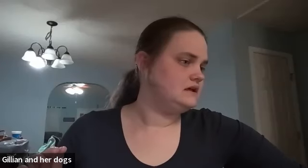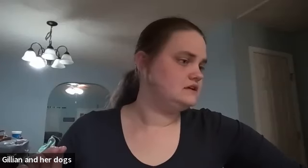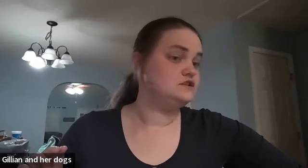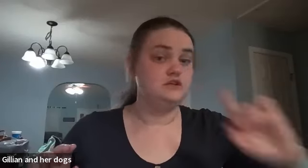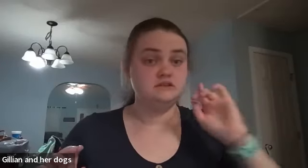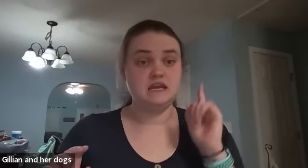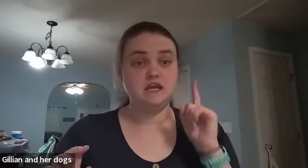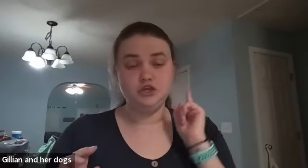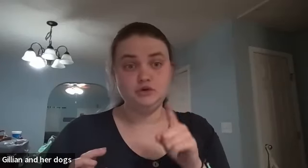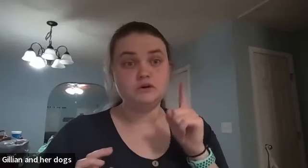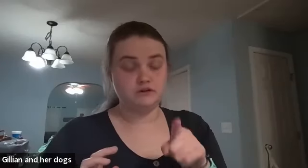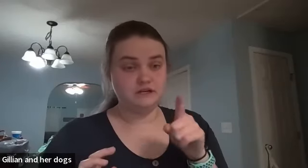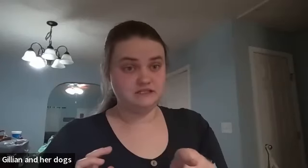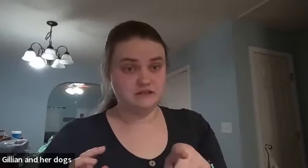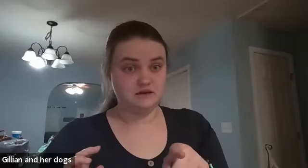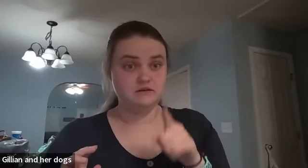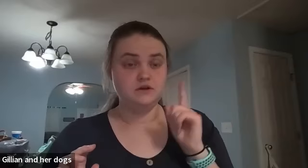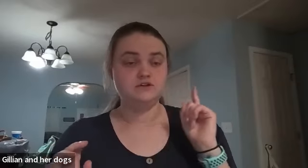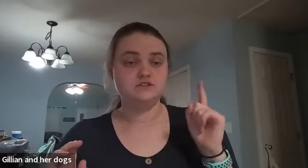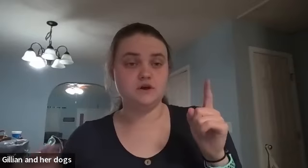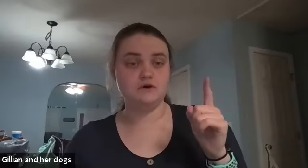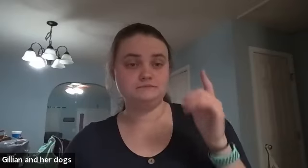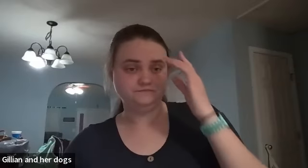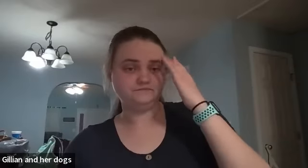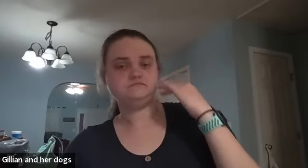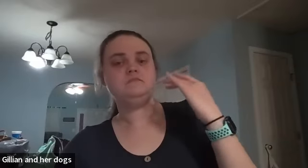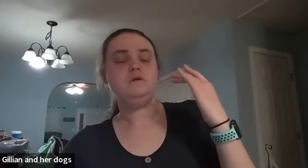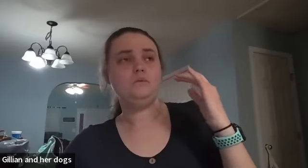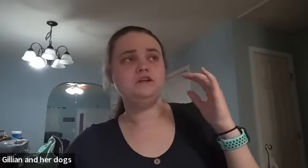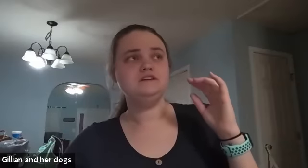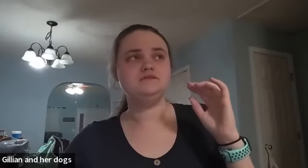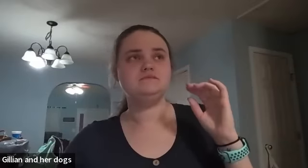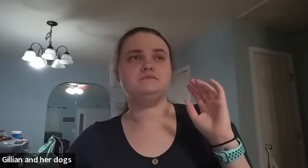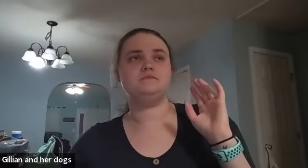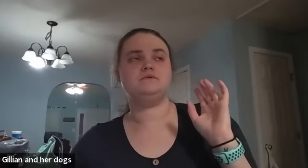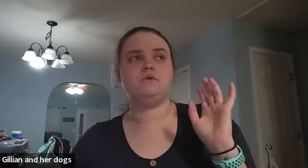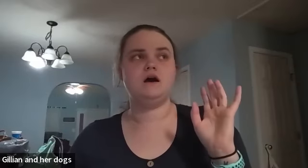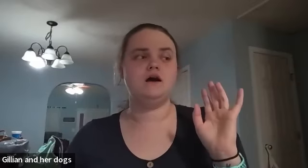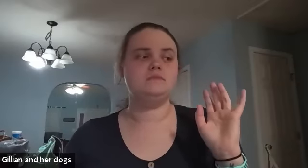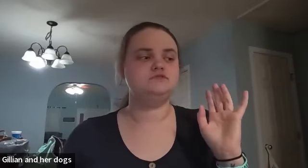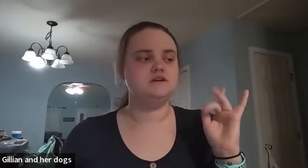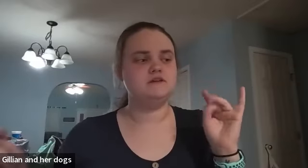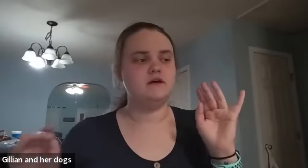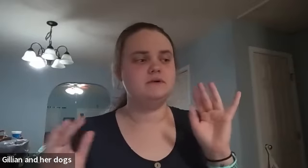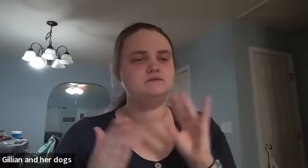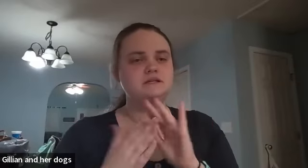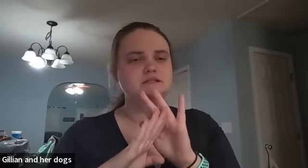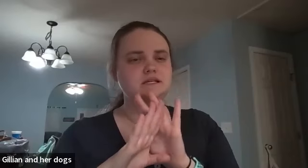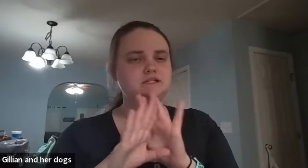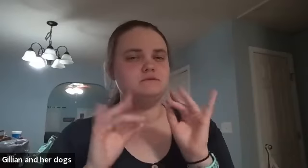is saying you are learning to sign. So what you can do, try to think of how the best way to teach this without